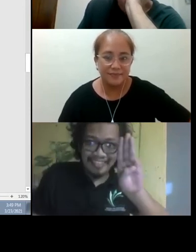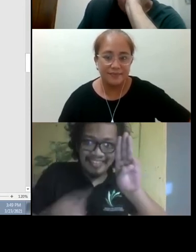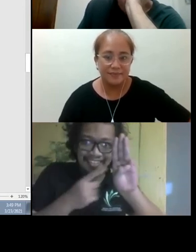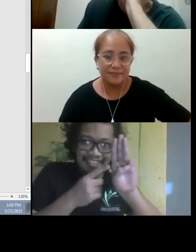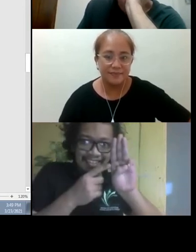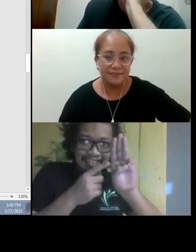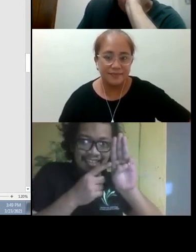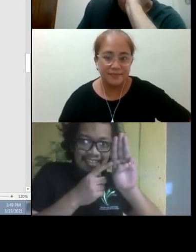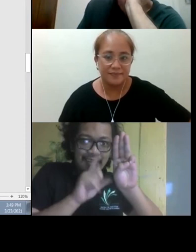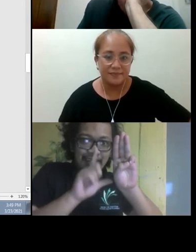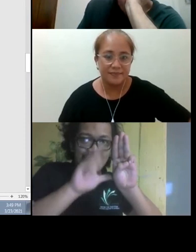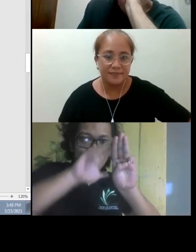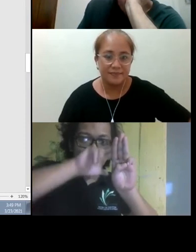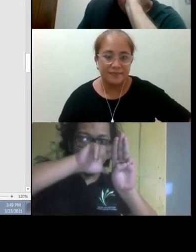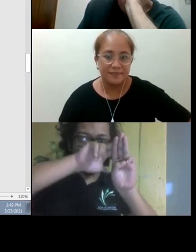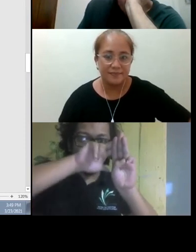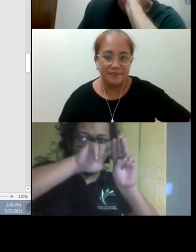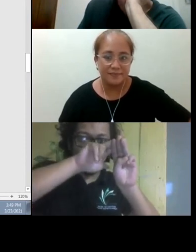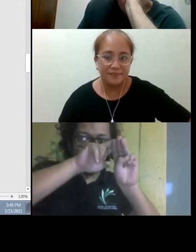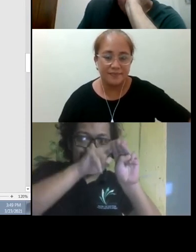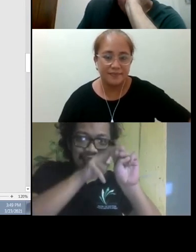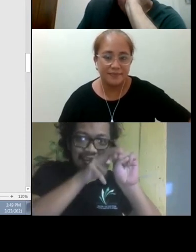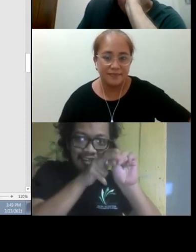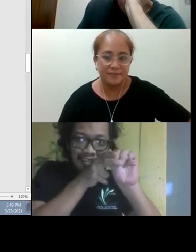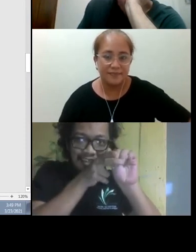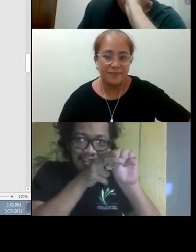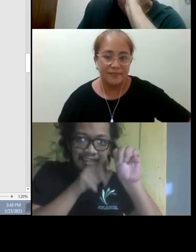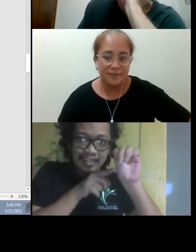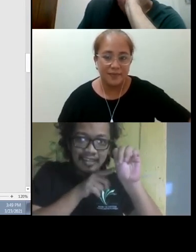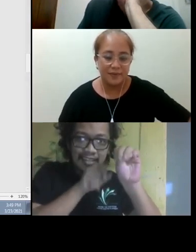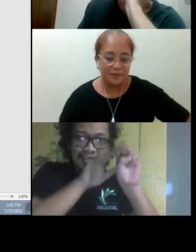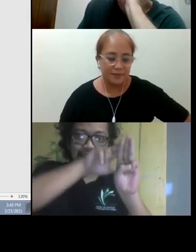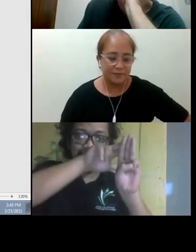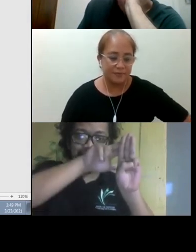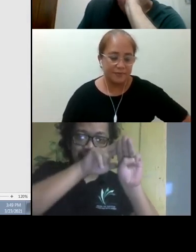So here we have Monday